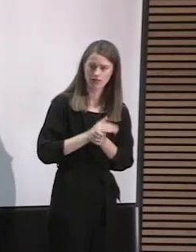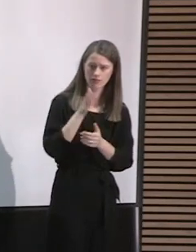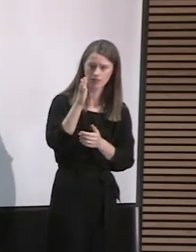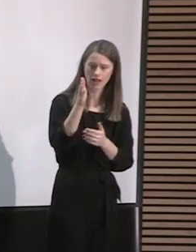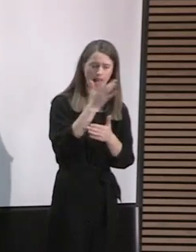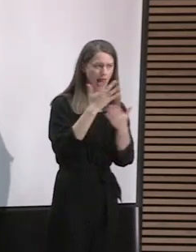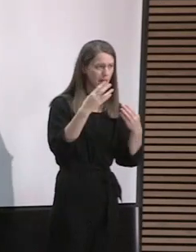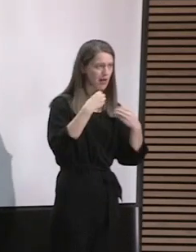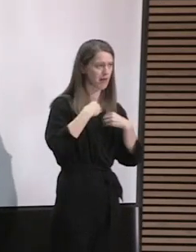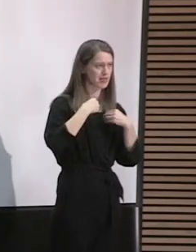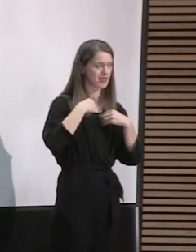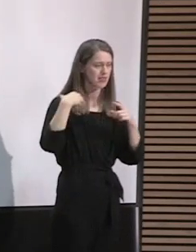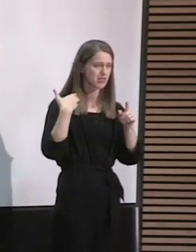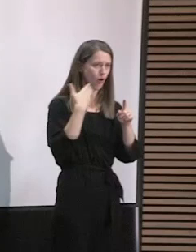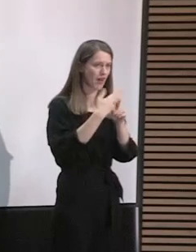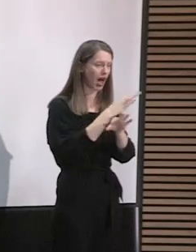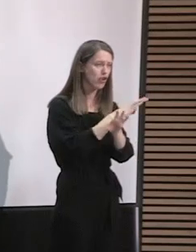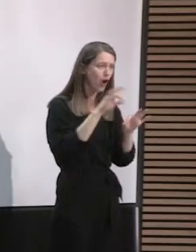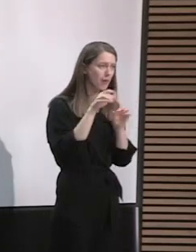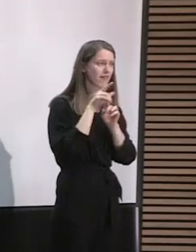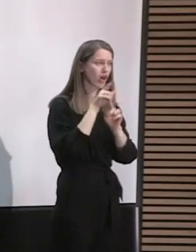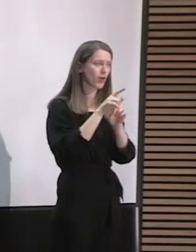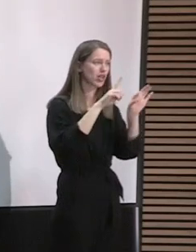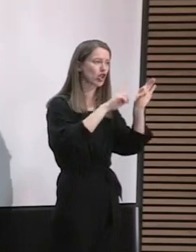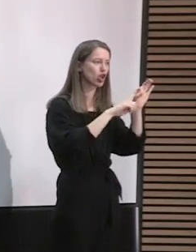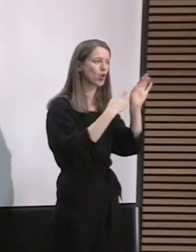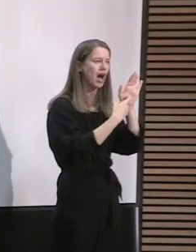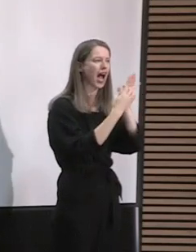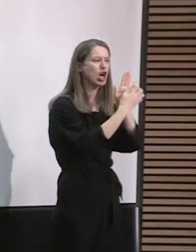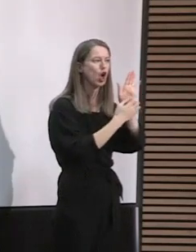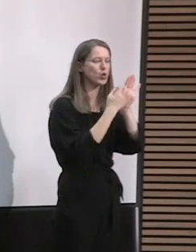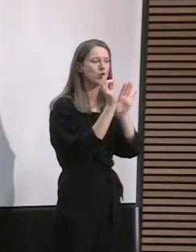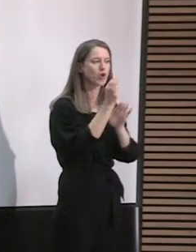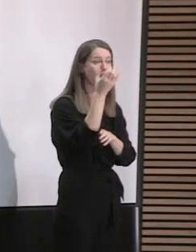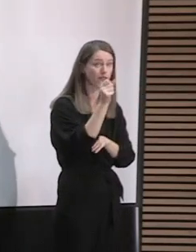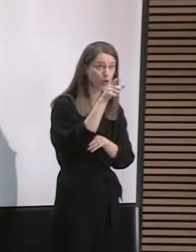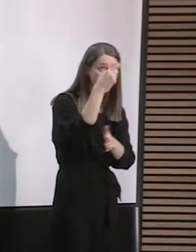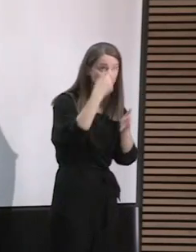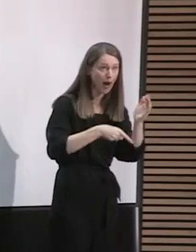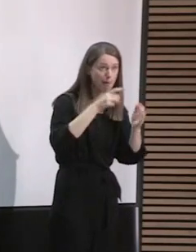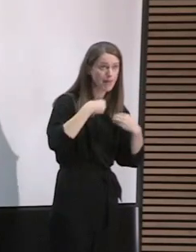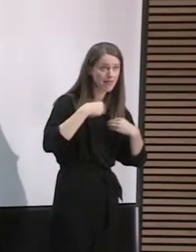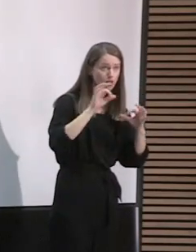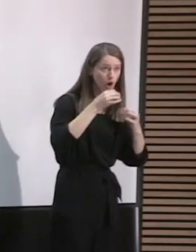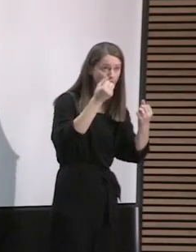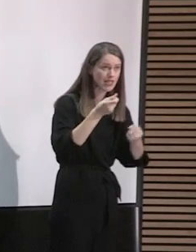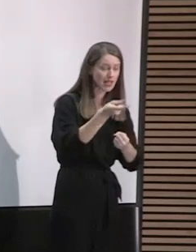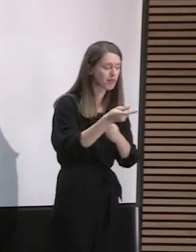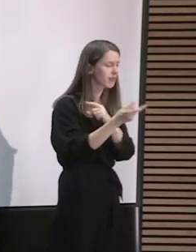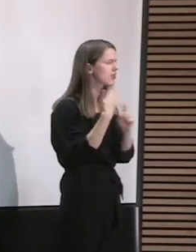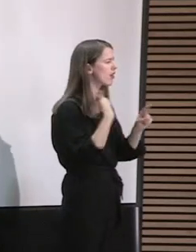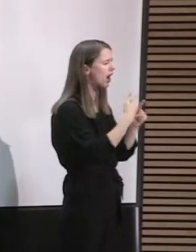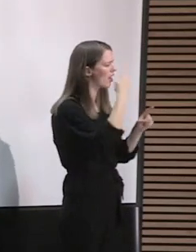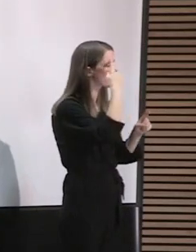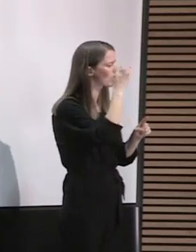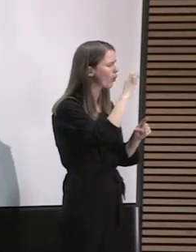businesses have so far been found not to comply with the mandatory QR codes, and have any fines been issued? No fines have been issued to date, to my